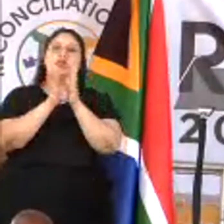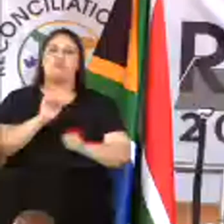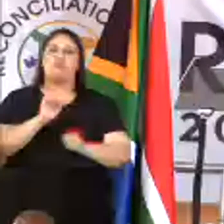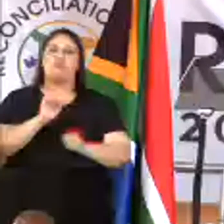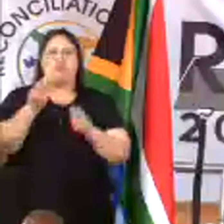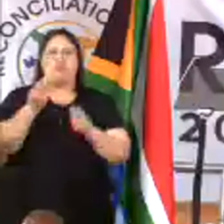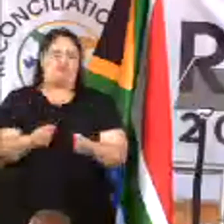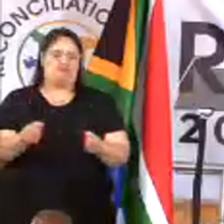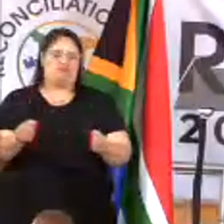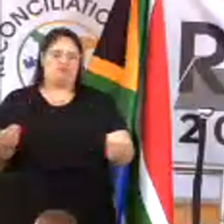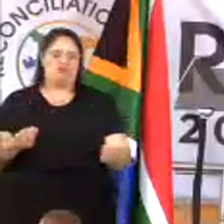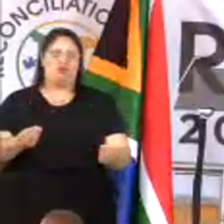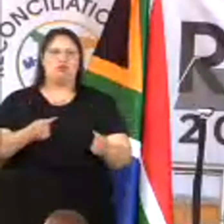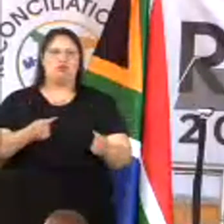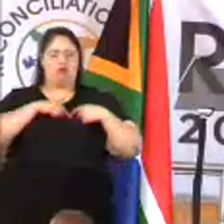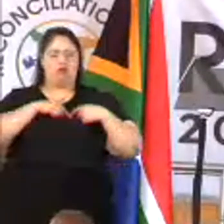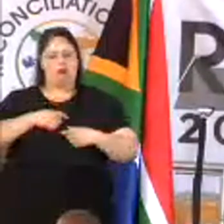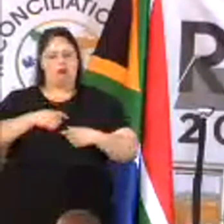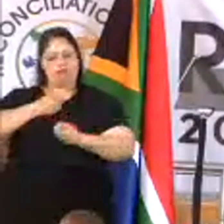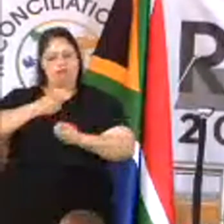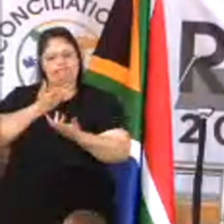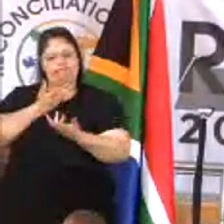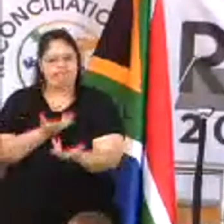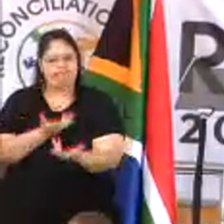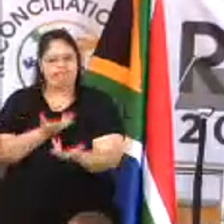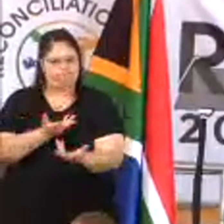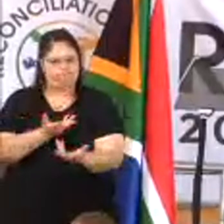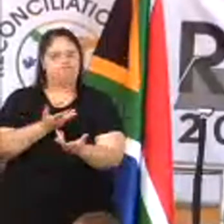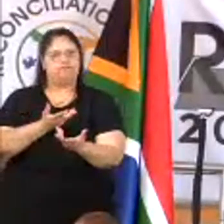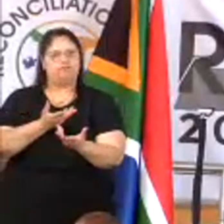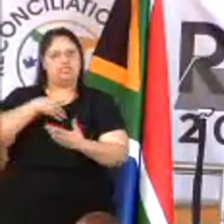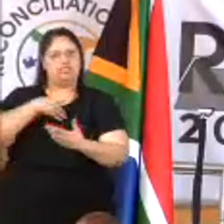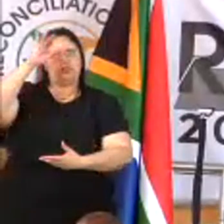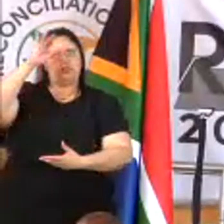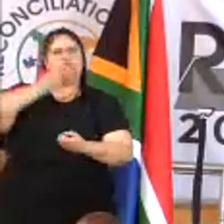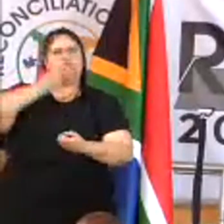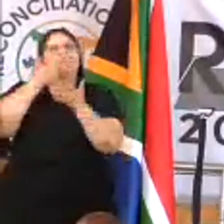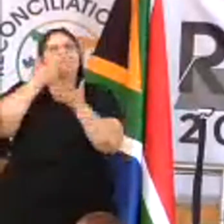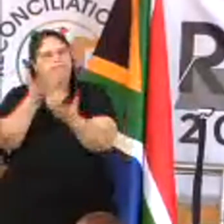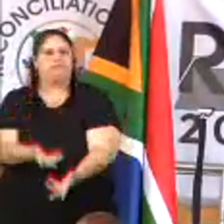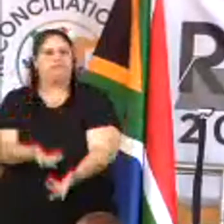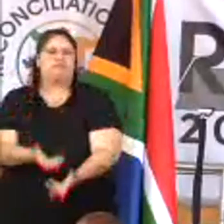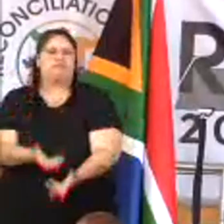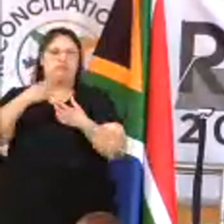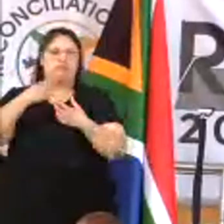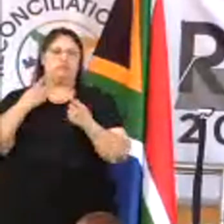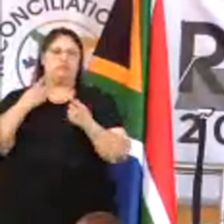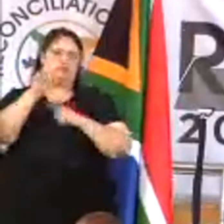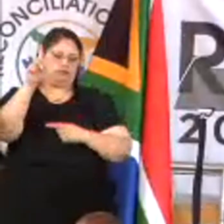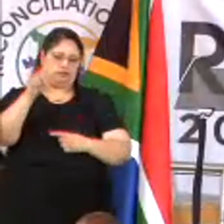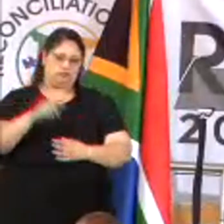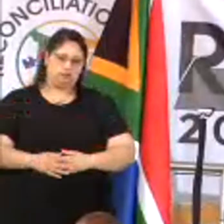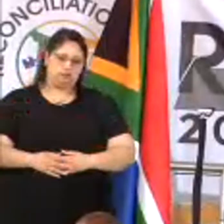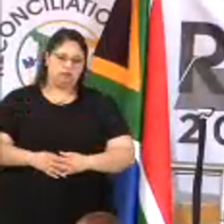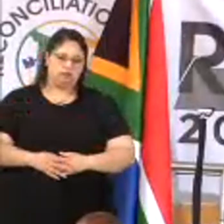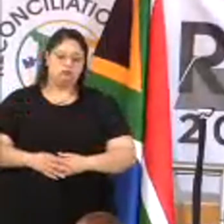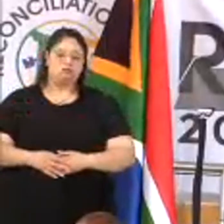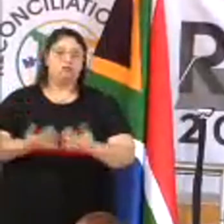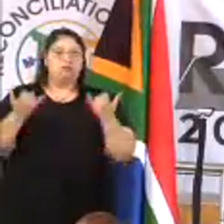children. Pour your heart, pour down your spirit of success." Now,